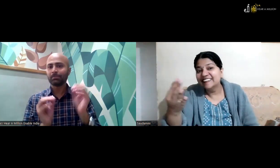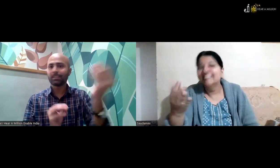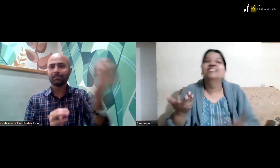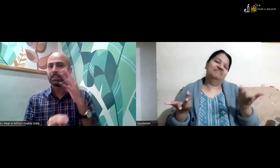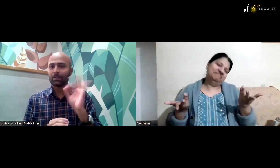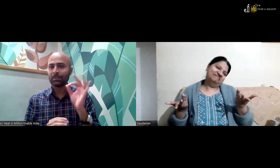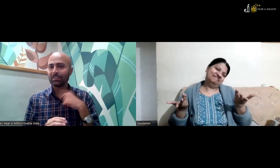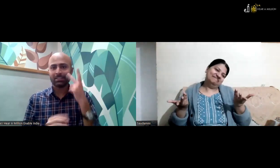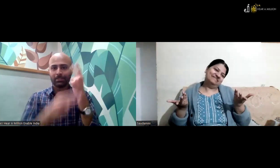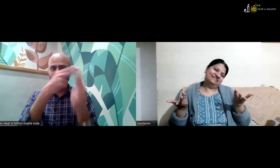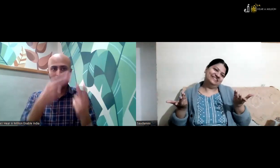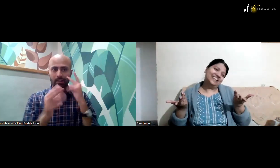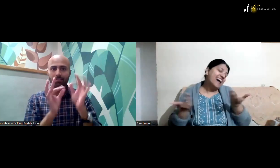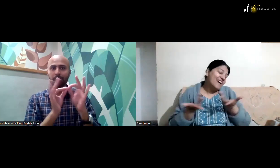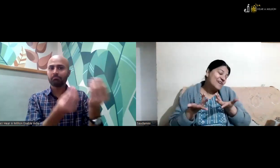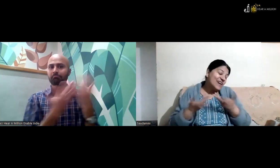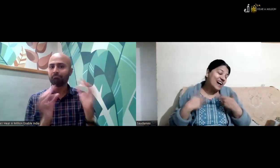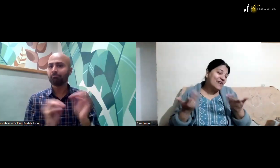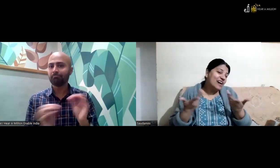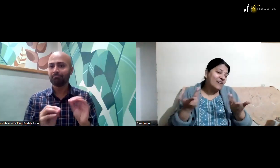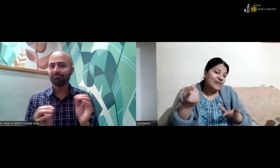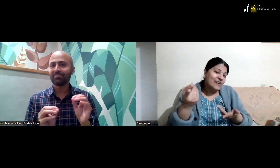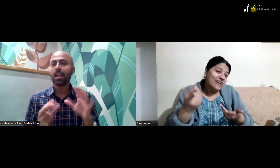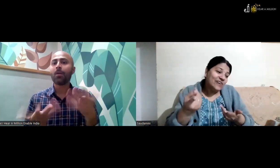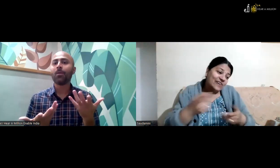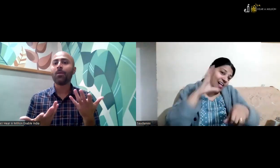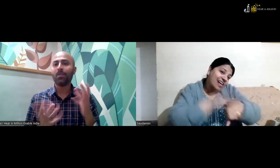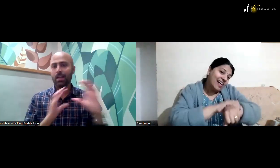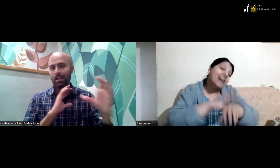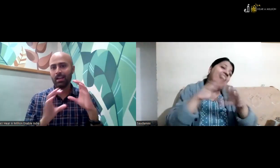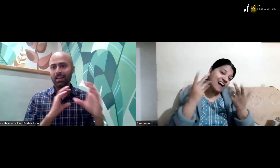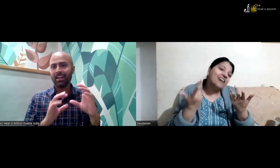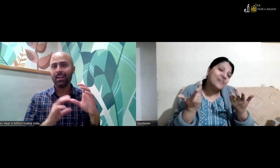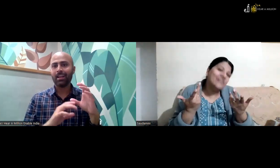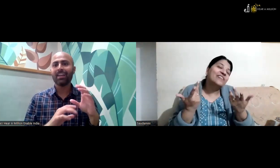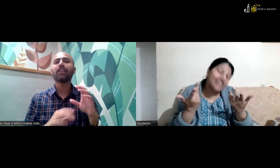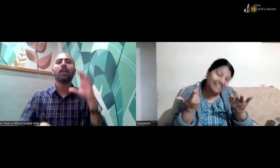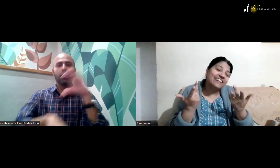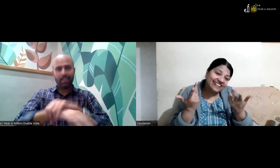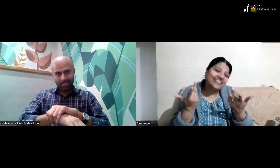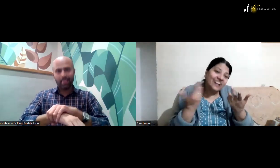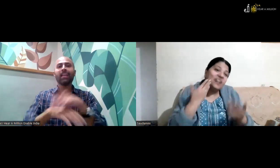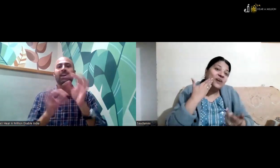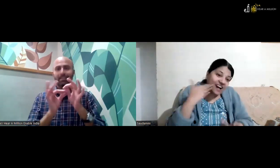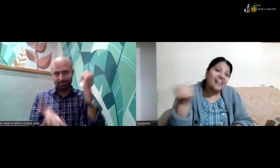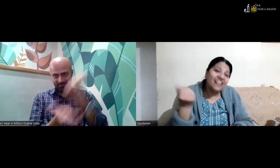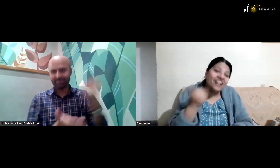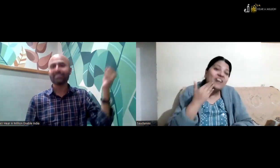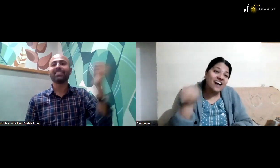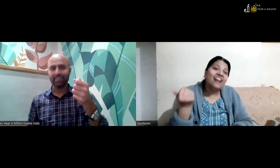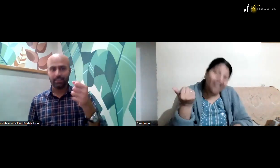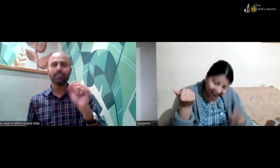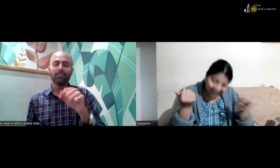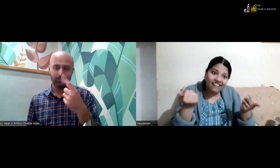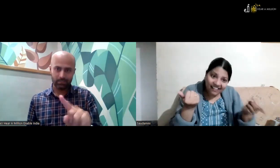information related to it. Oh, that Prasad hasn't mentioned about it, we can ask further. So how did the